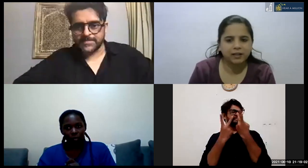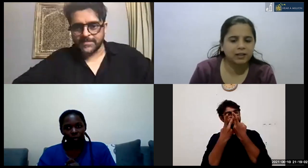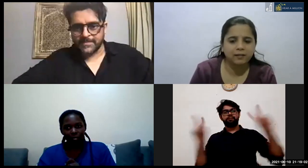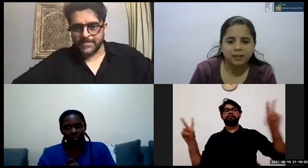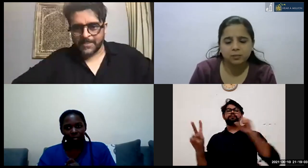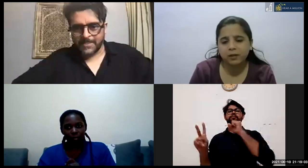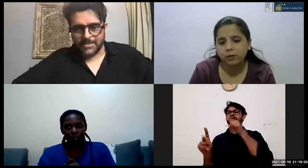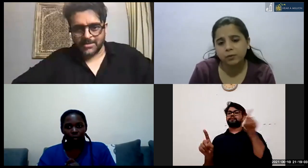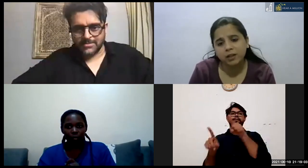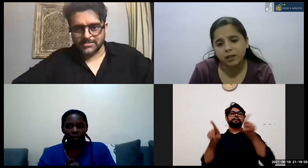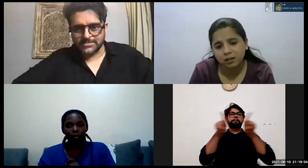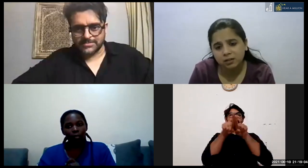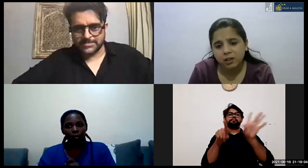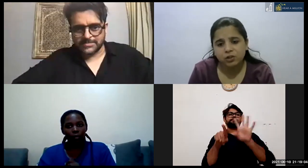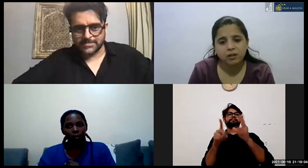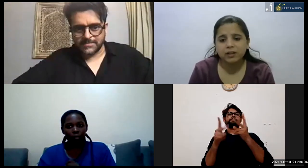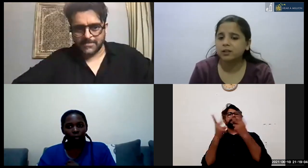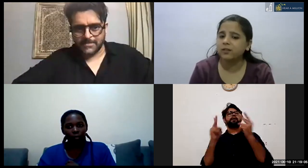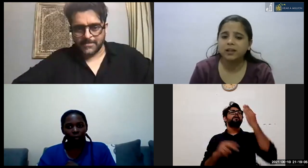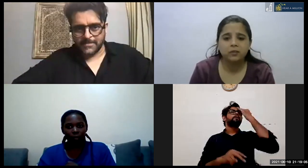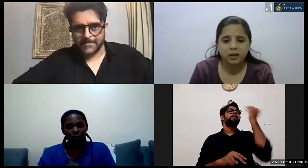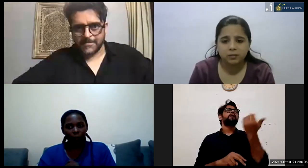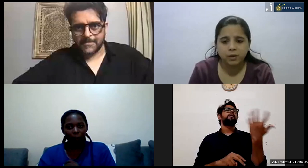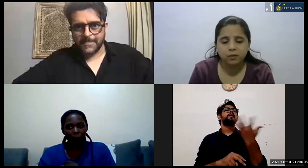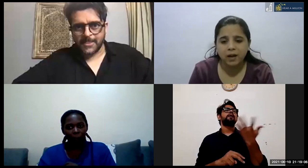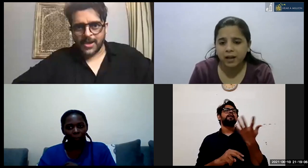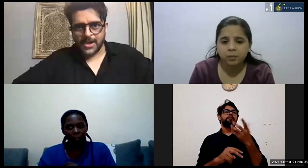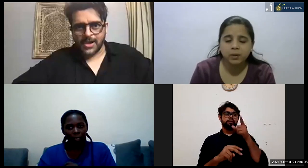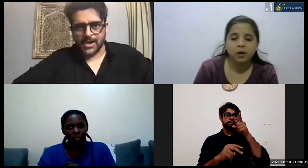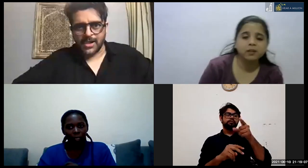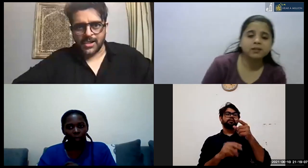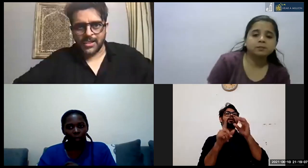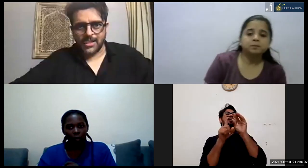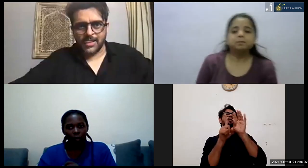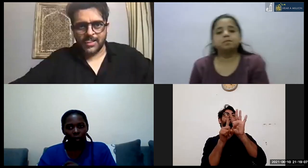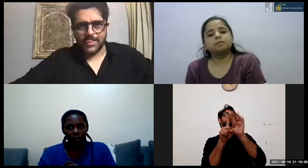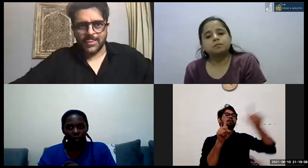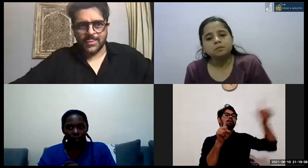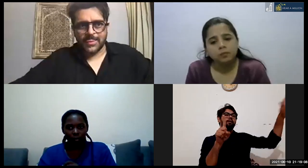the technical device, but from the young children, it's very difficult. Why? Because